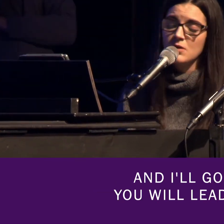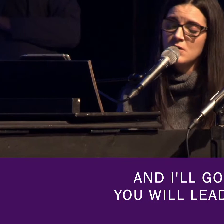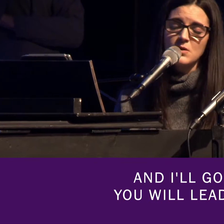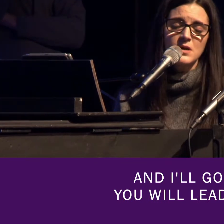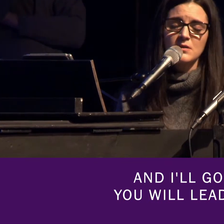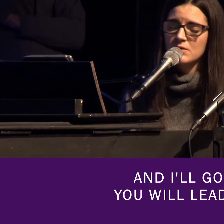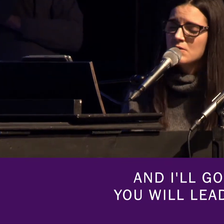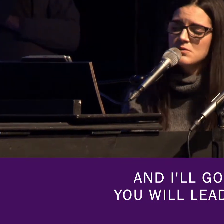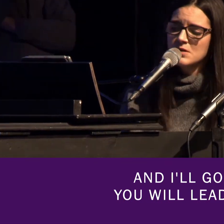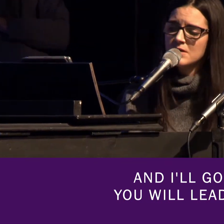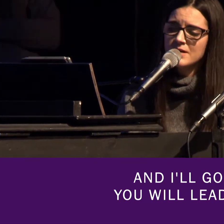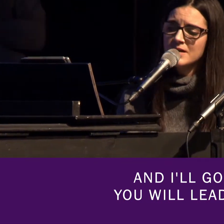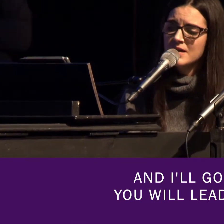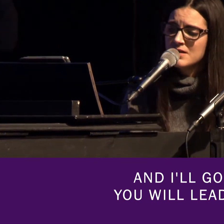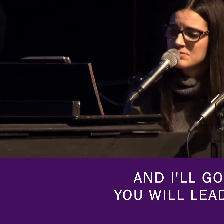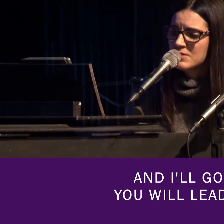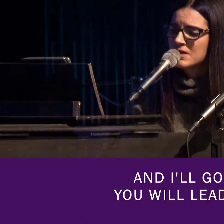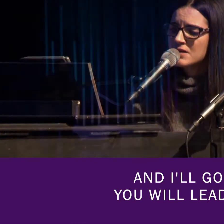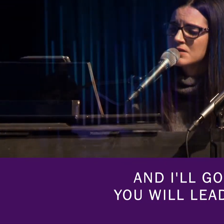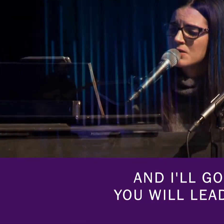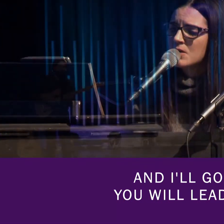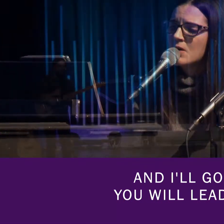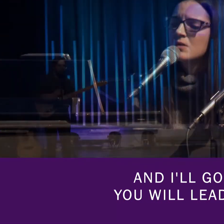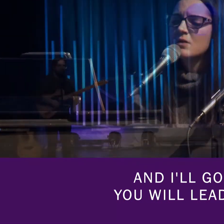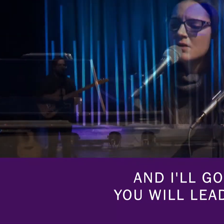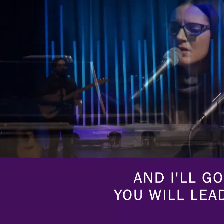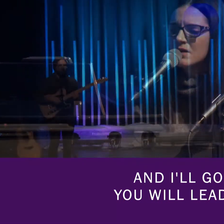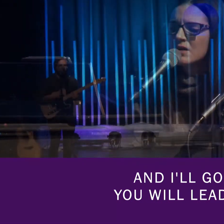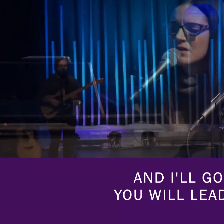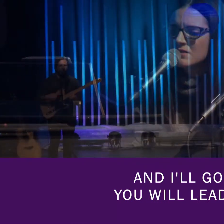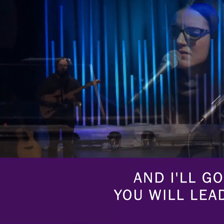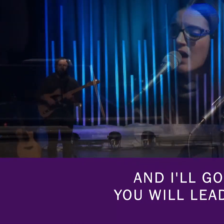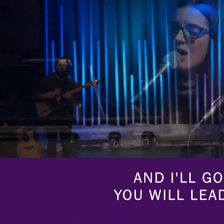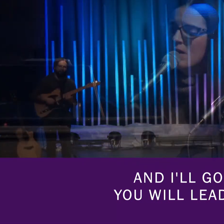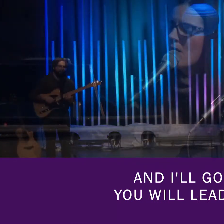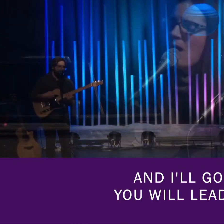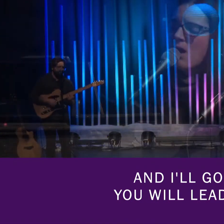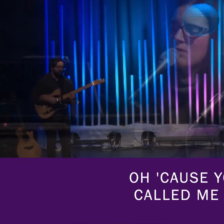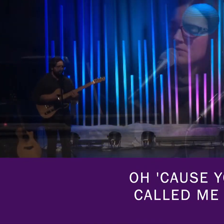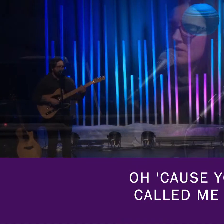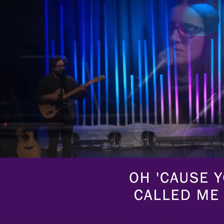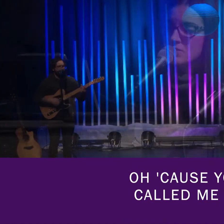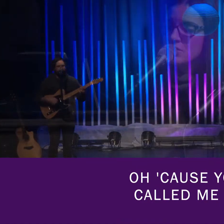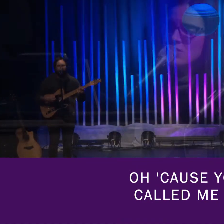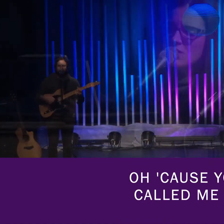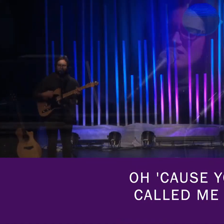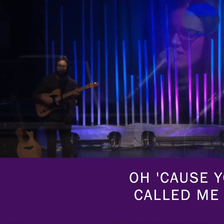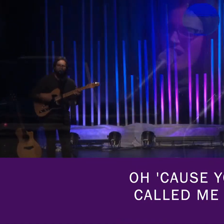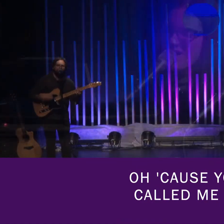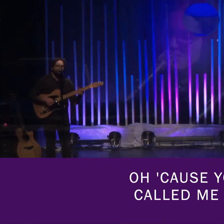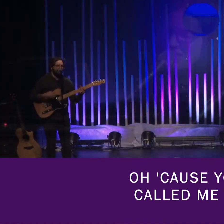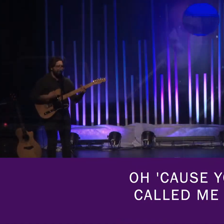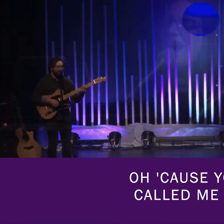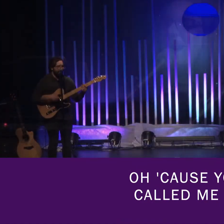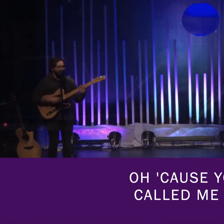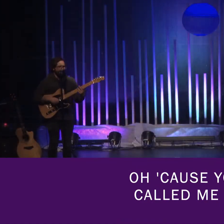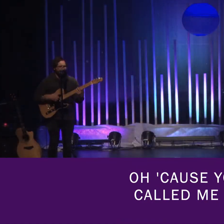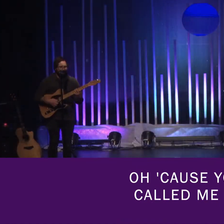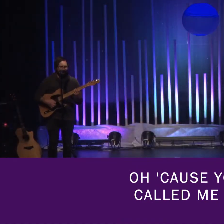I'll go where you will lead me, Lord. Oh, 'cause you have called